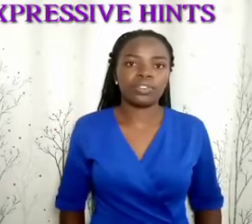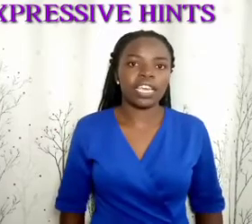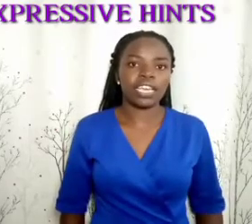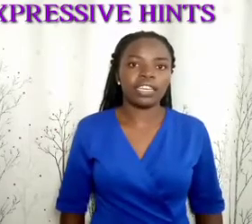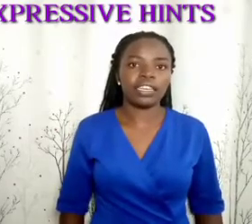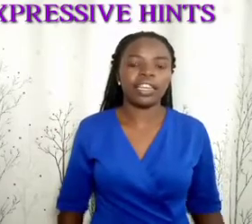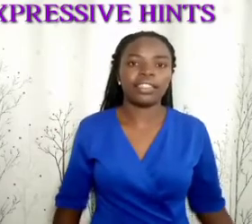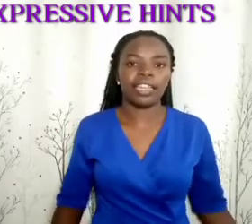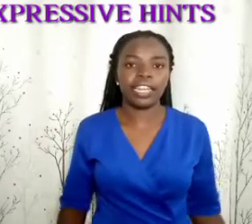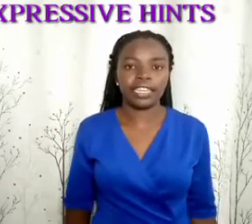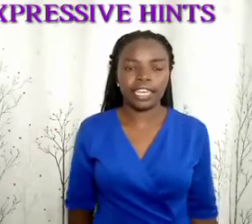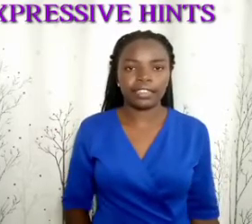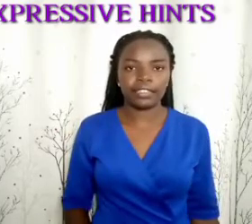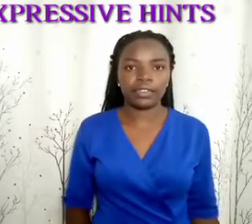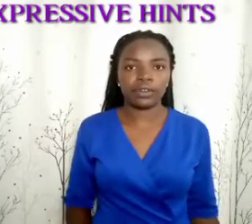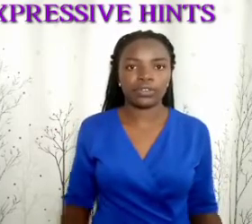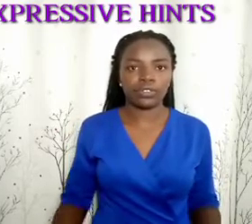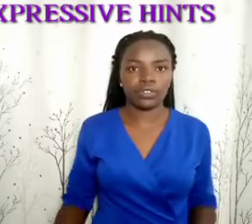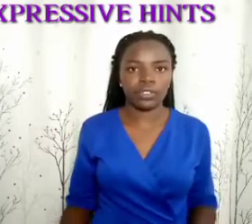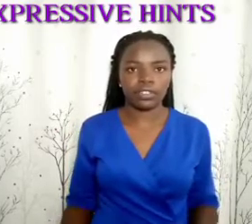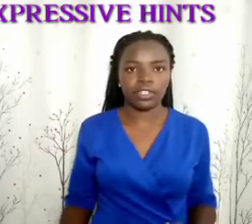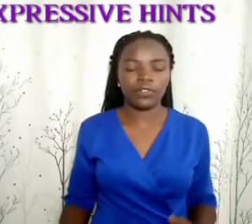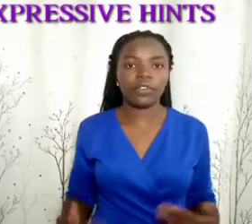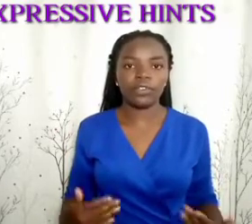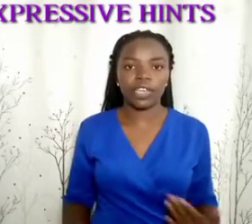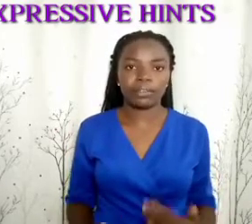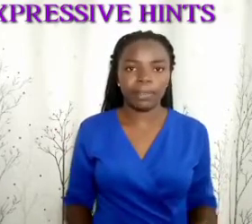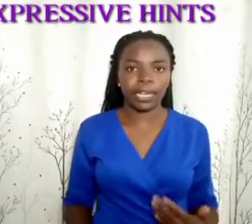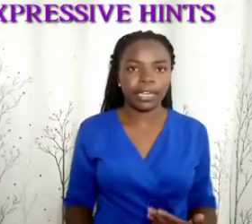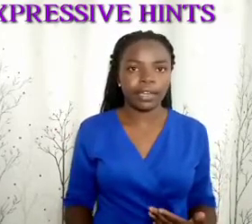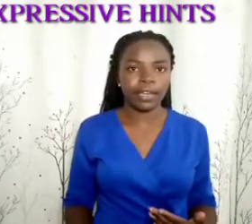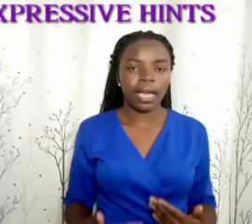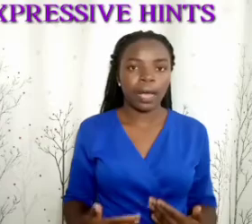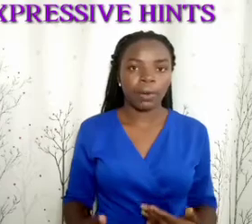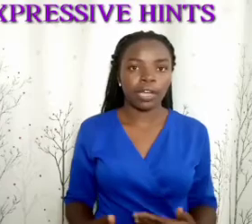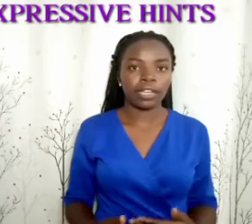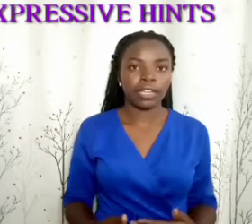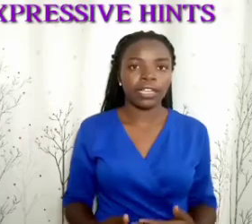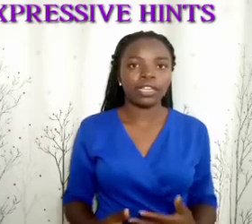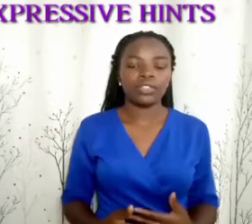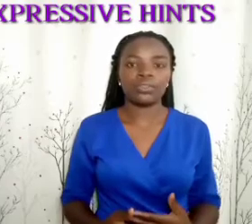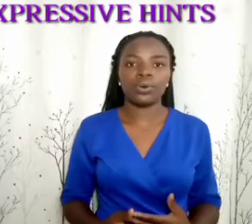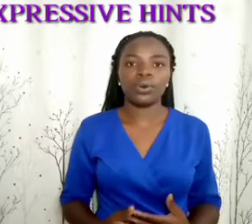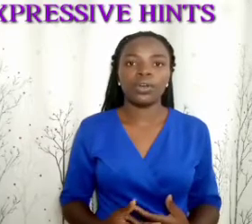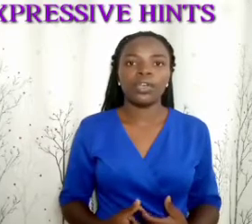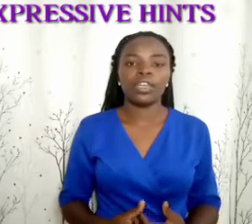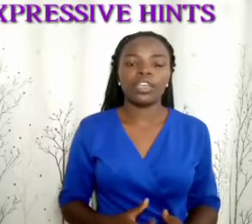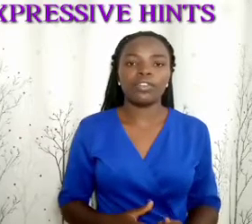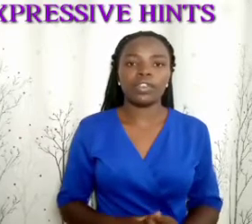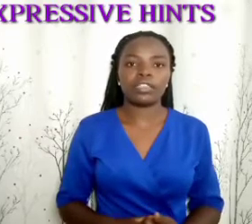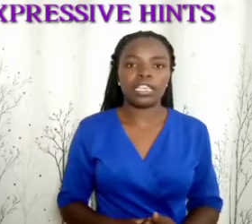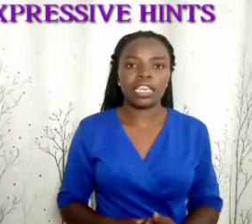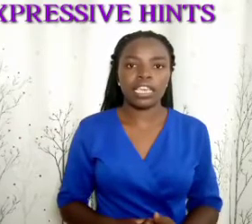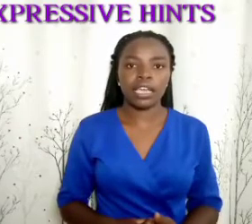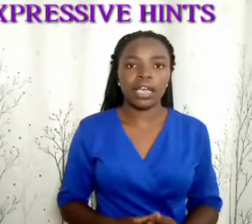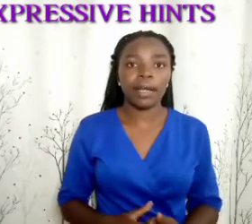sign the letters continuous. If you're finger spelling a word, so if you are saying